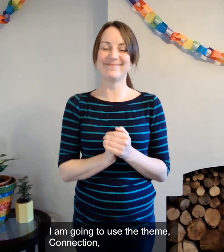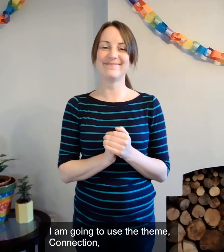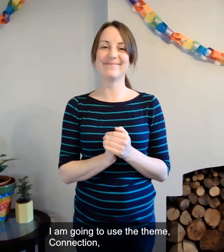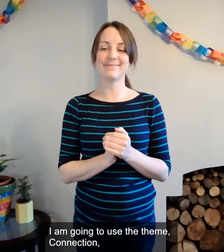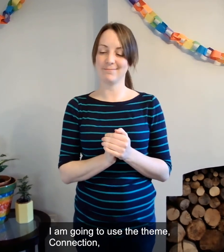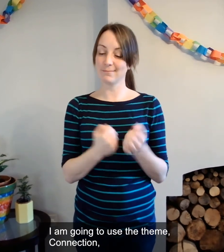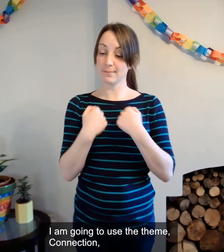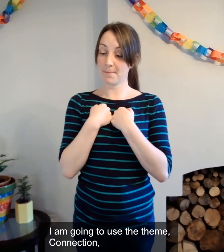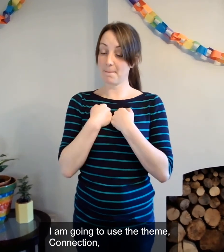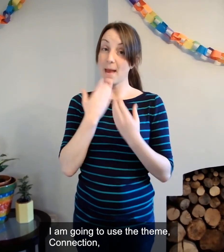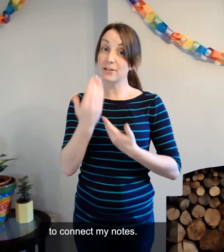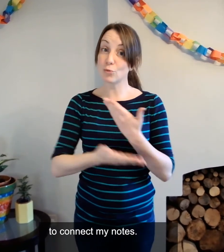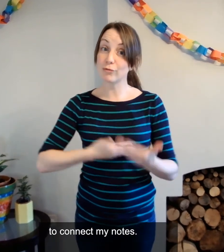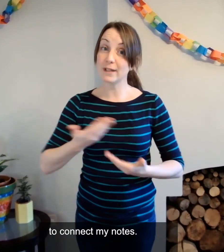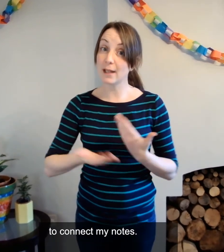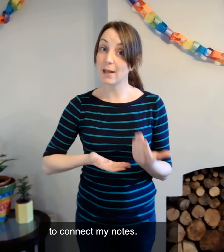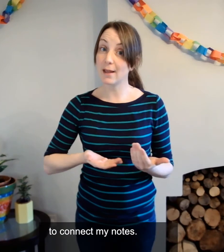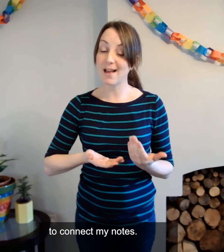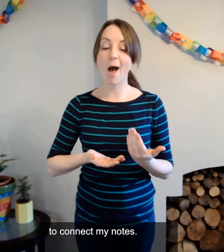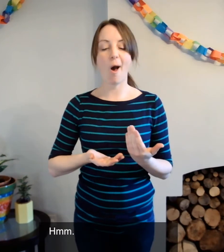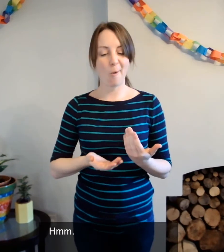theme connection to connect my notes. I'm